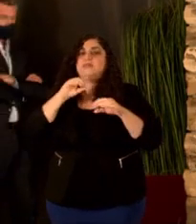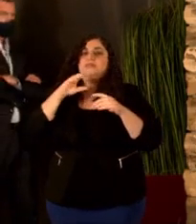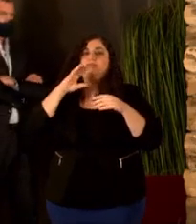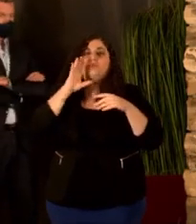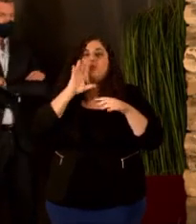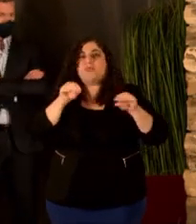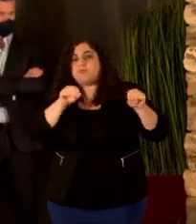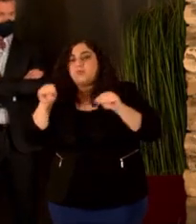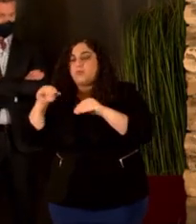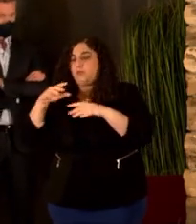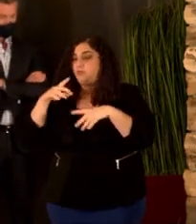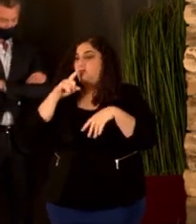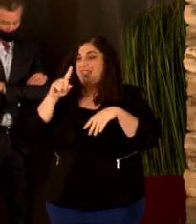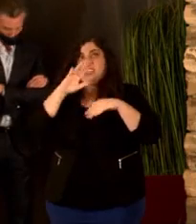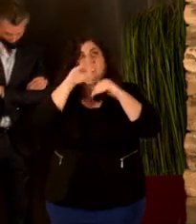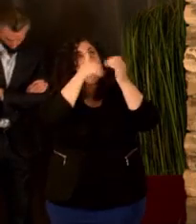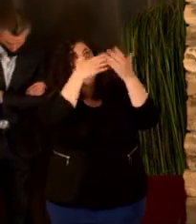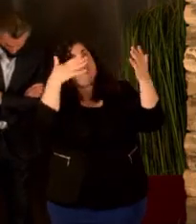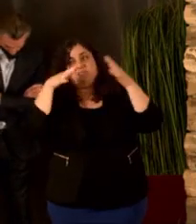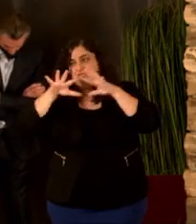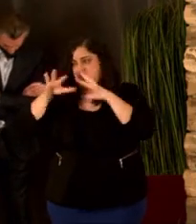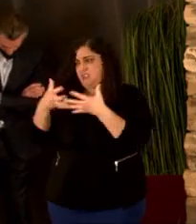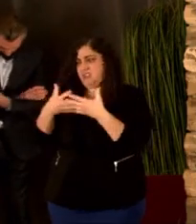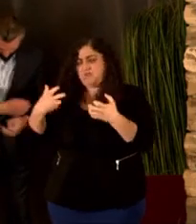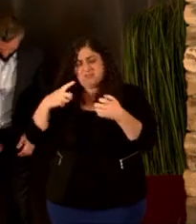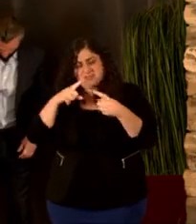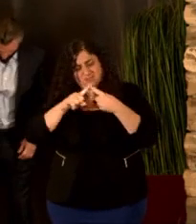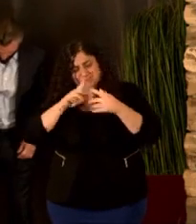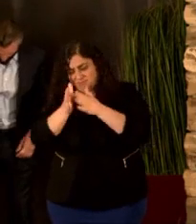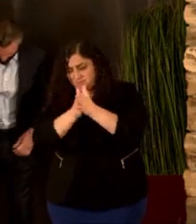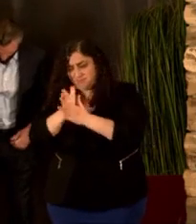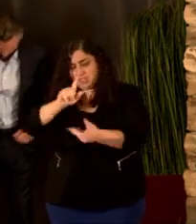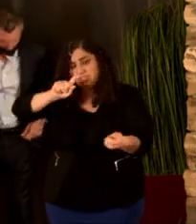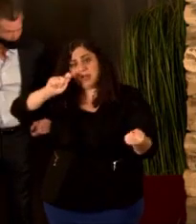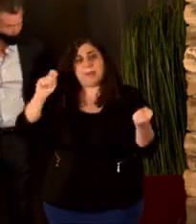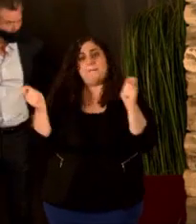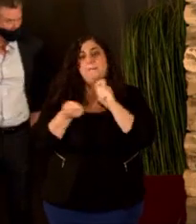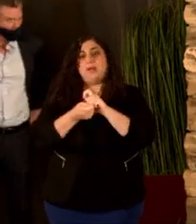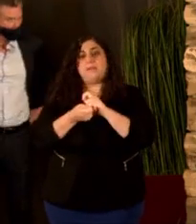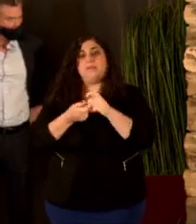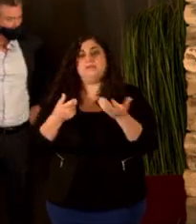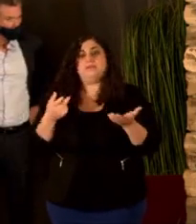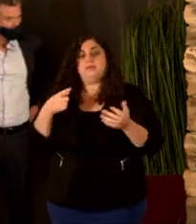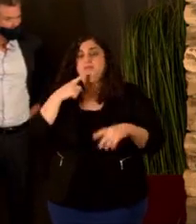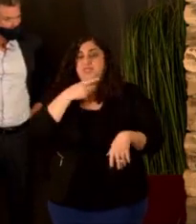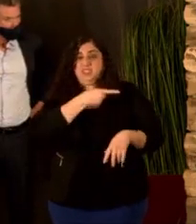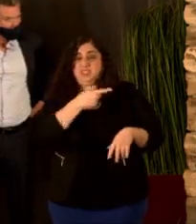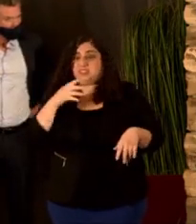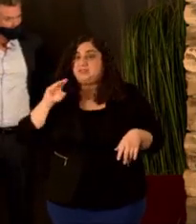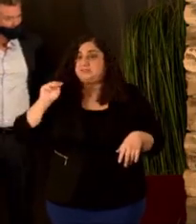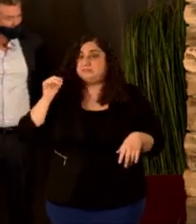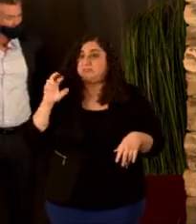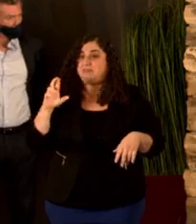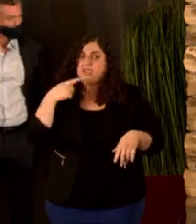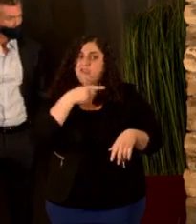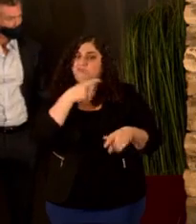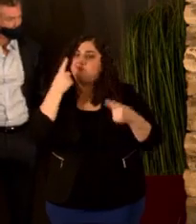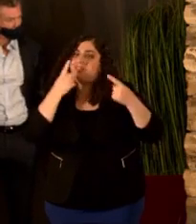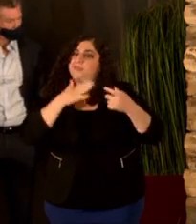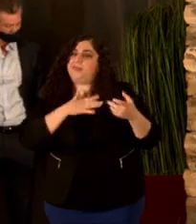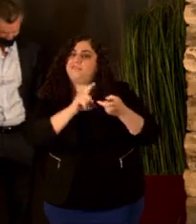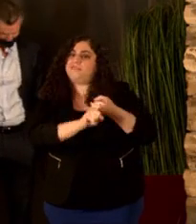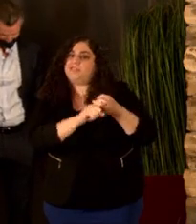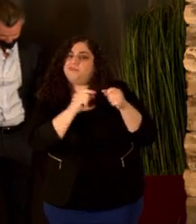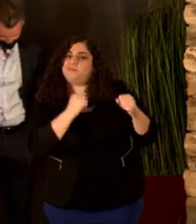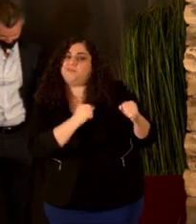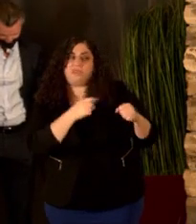collaboratively with our county and with our nonprofits. Mayor, I'm pleased to consider my friend and someone that I talk to almost daily